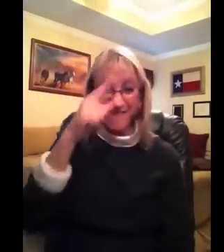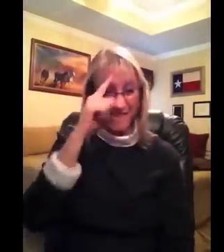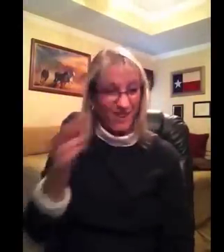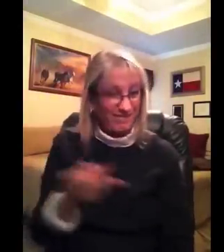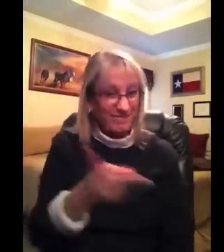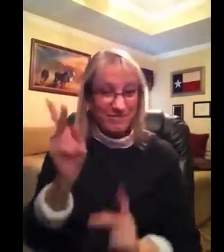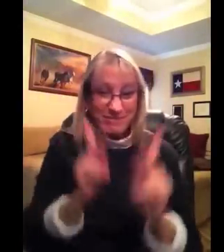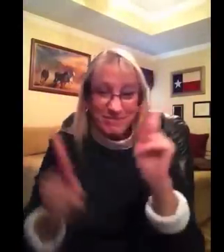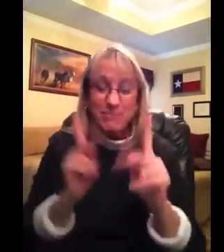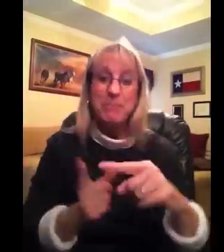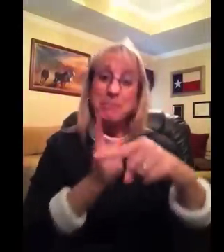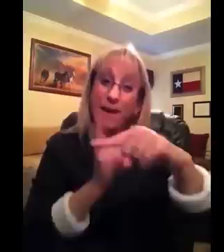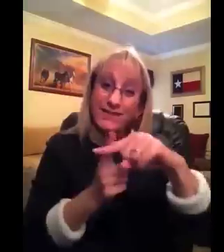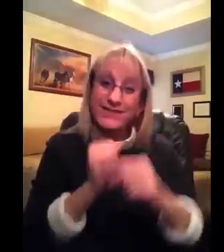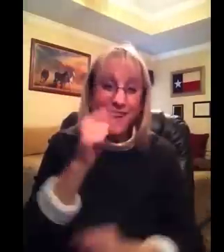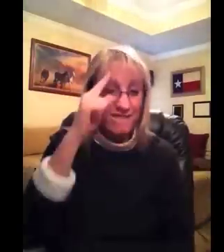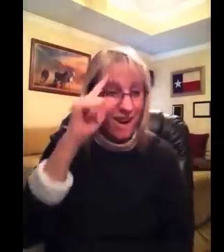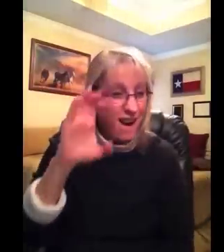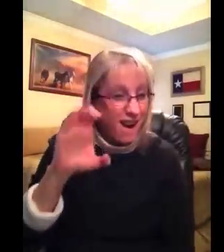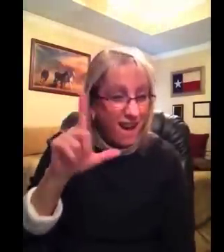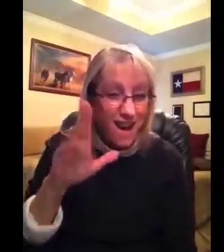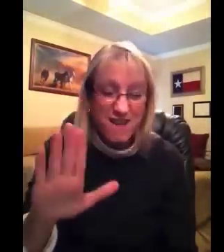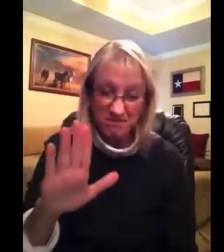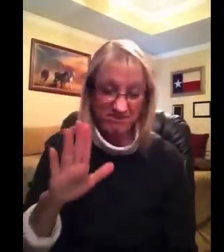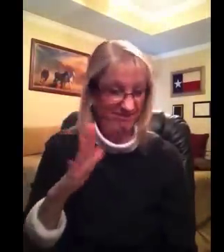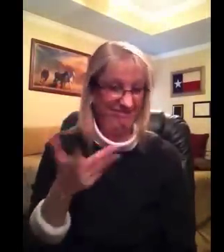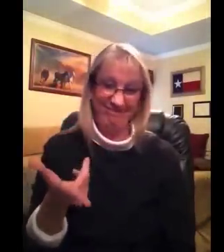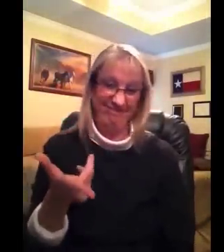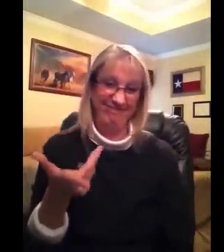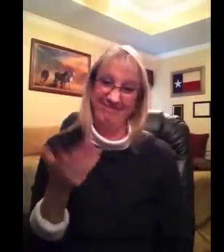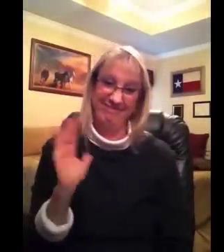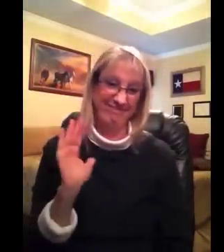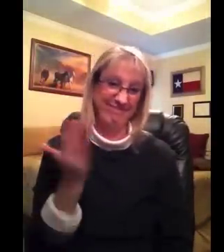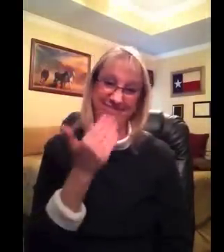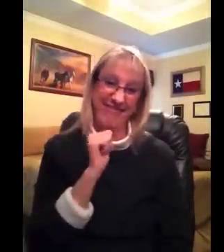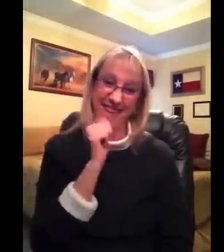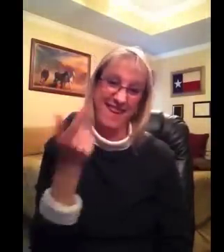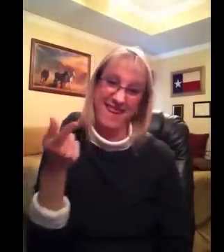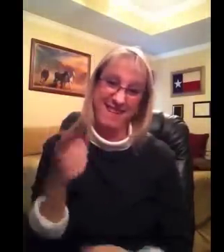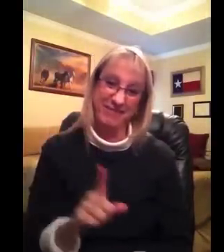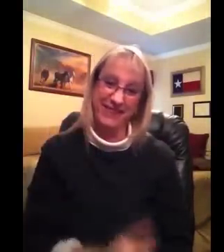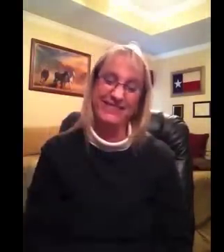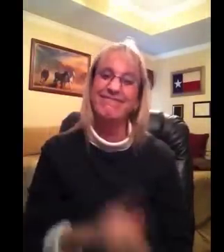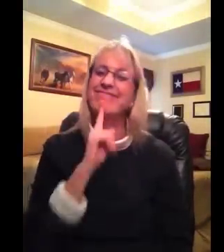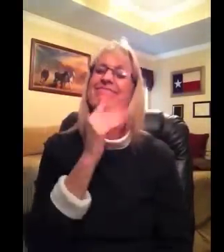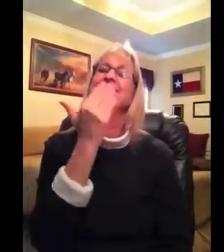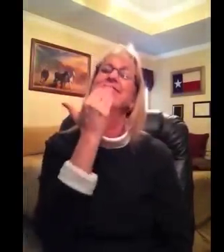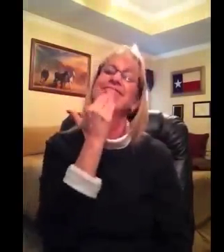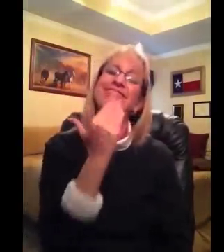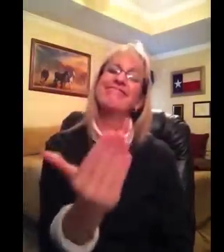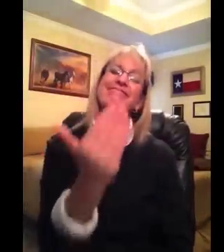This would have never happened without both boards and the Deaf Club, so thank you once